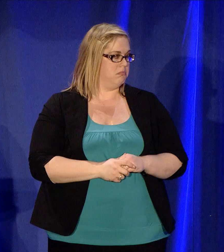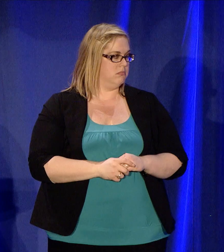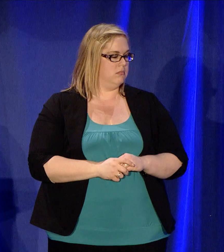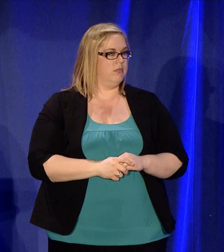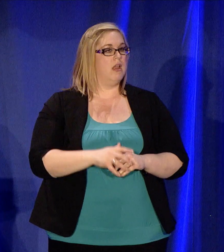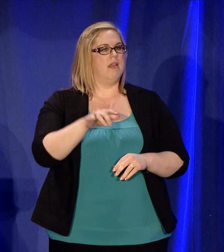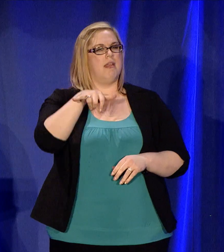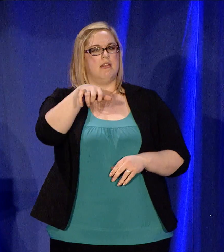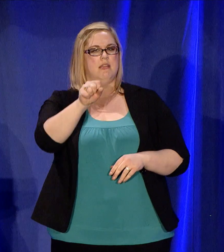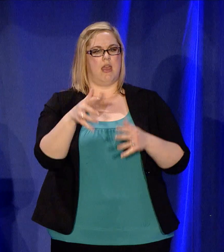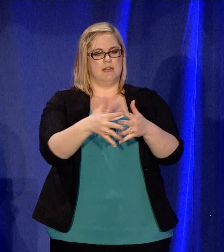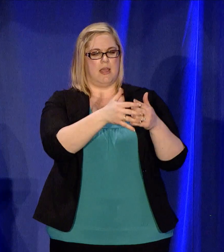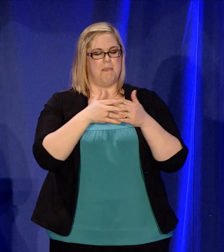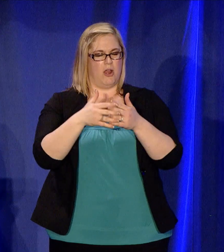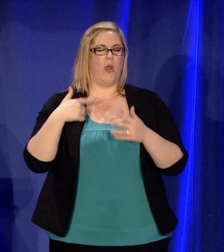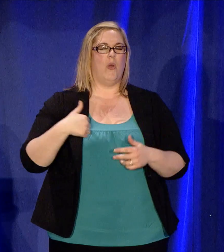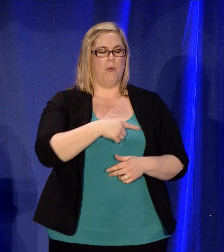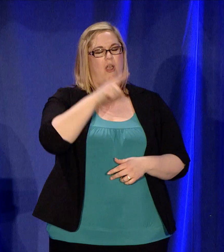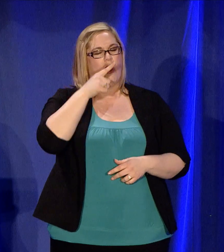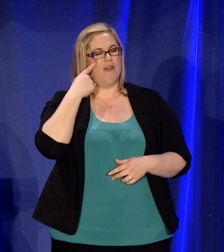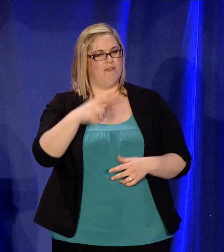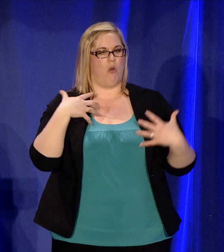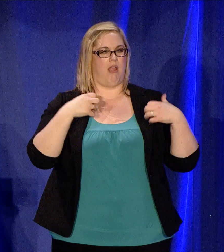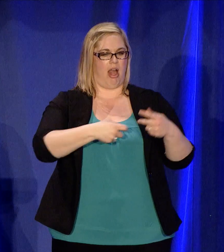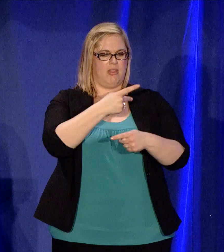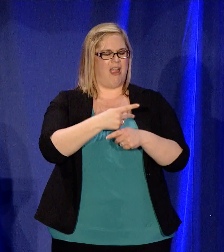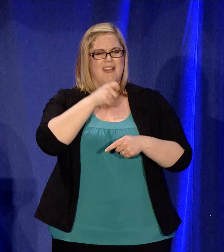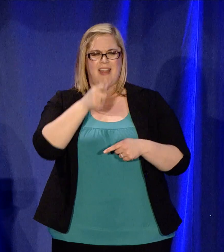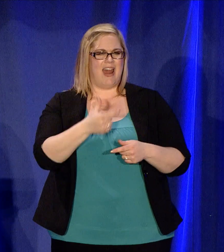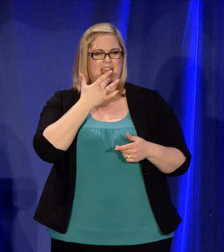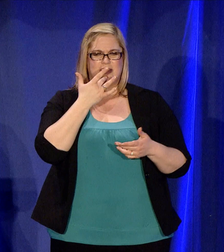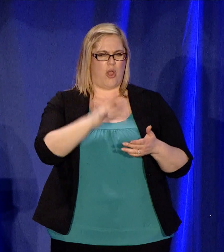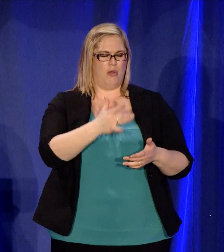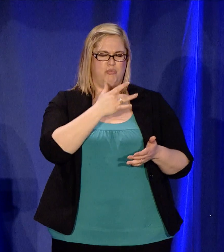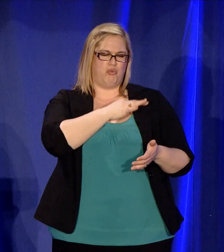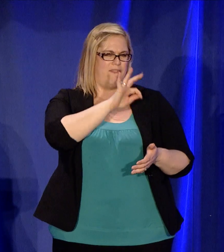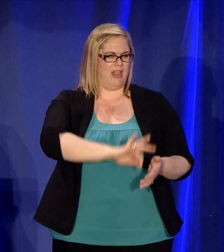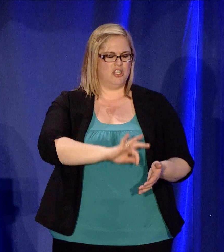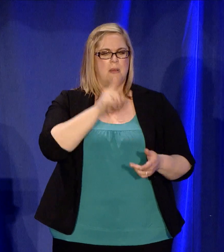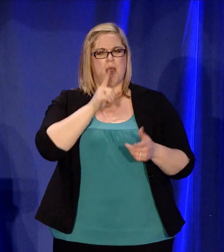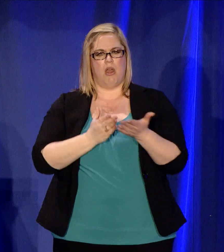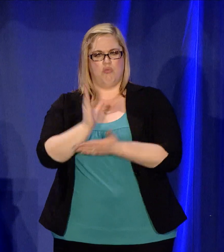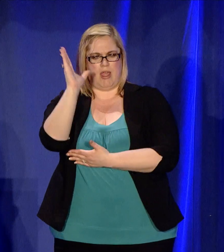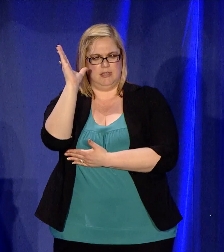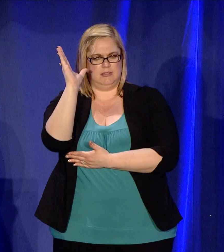And yes, America, we are for health care, not as a privilege, but as a right. Not for some